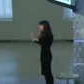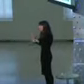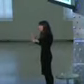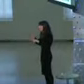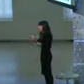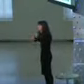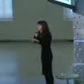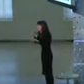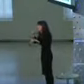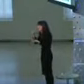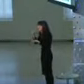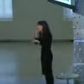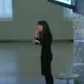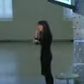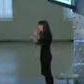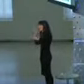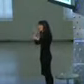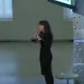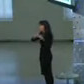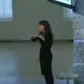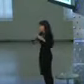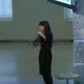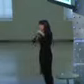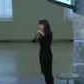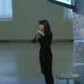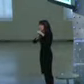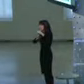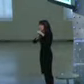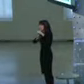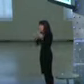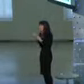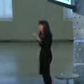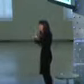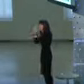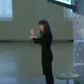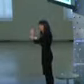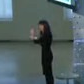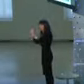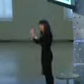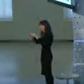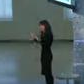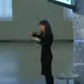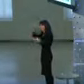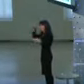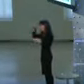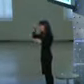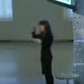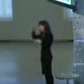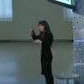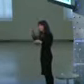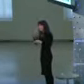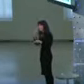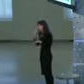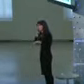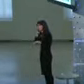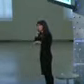writing everything down. Someone else will be communicating a lot of what's happening. There's the setting, there's